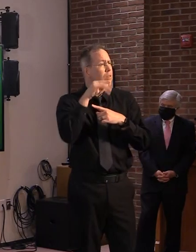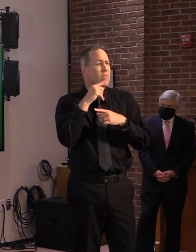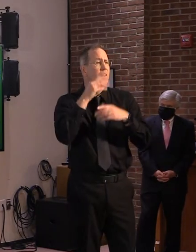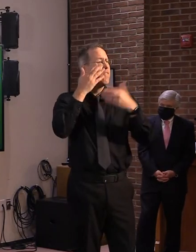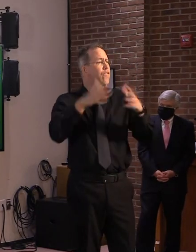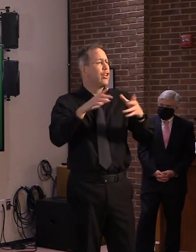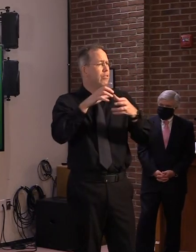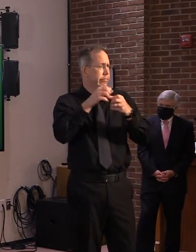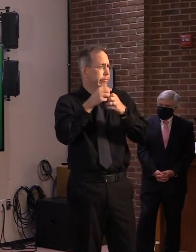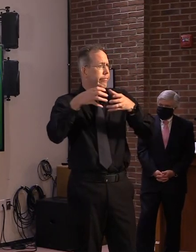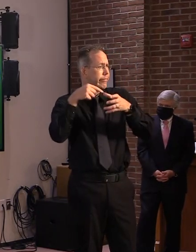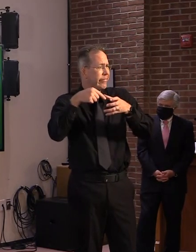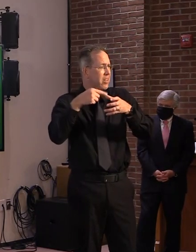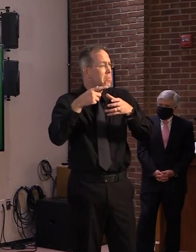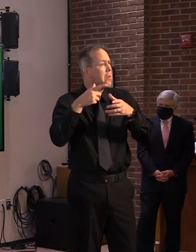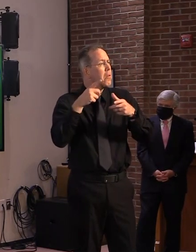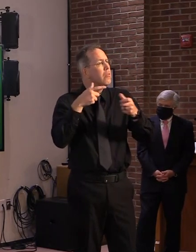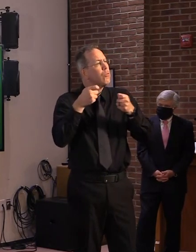you're seeing?